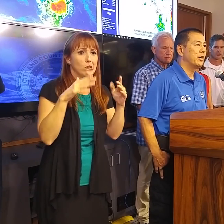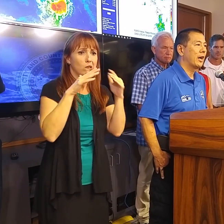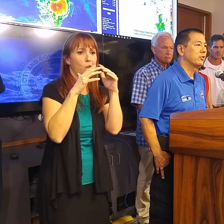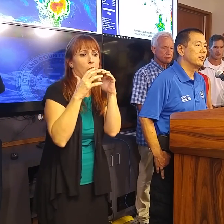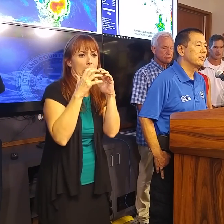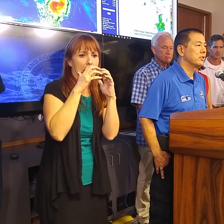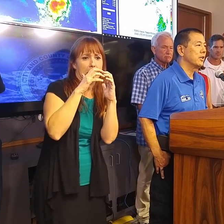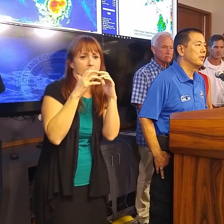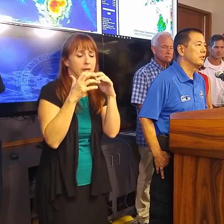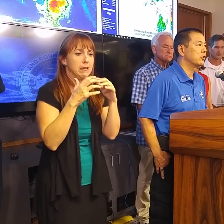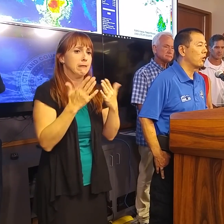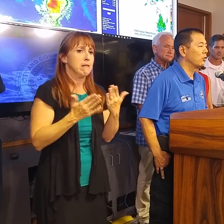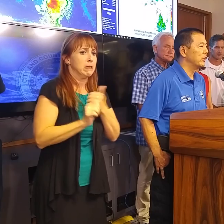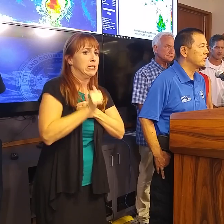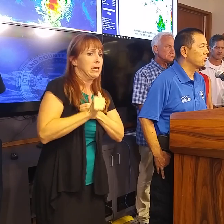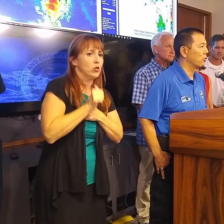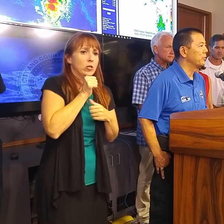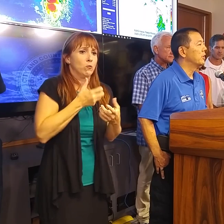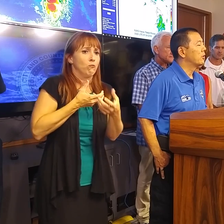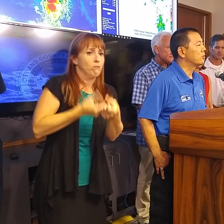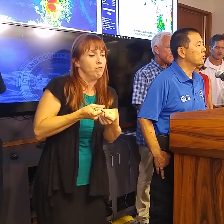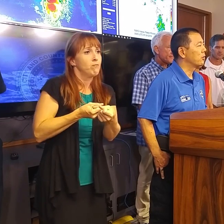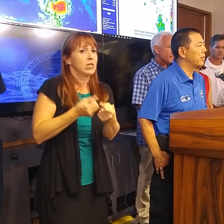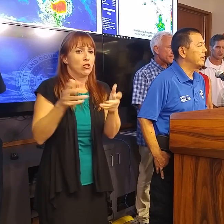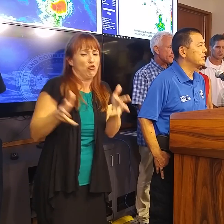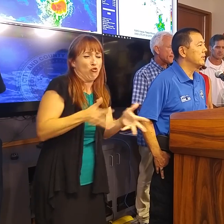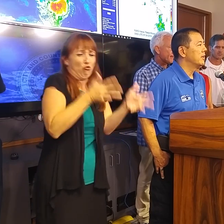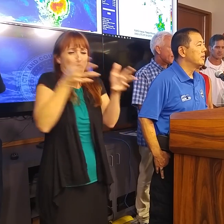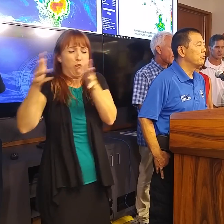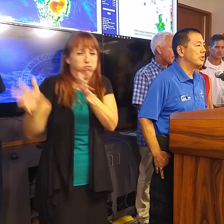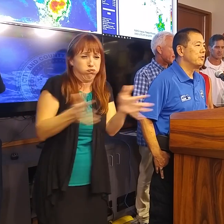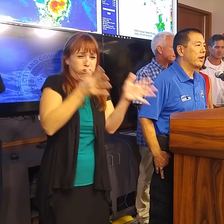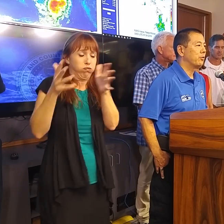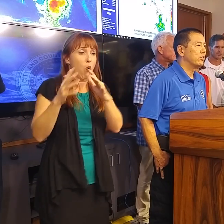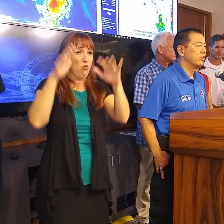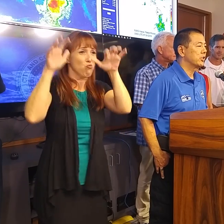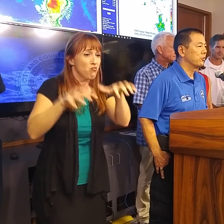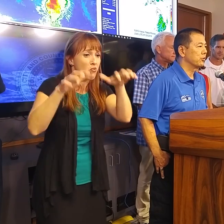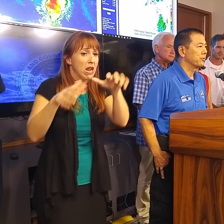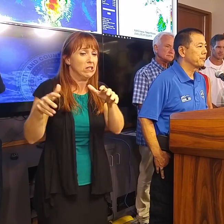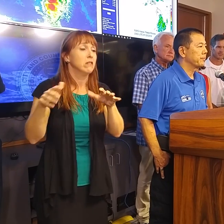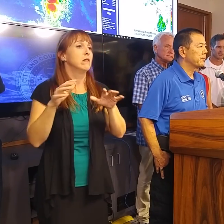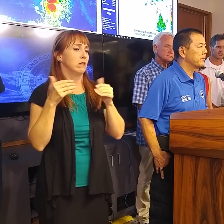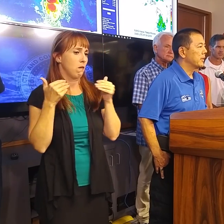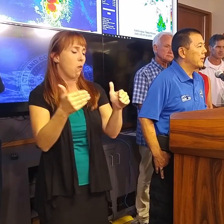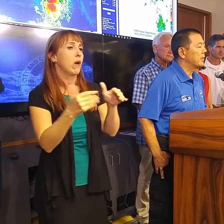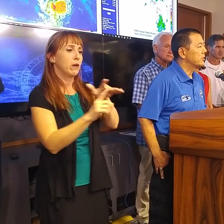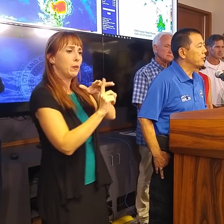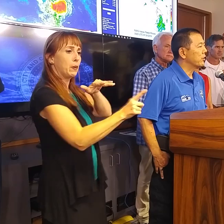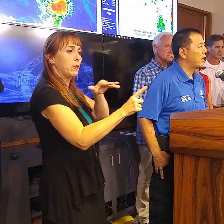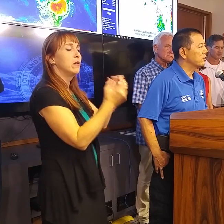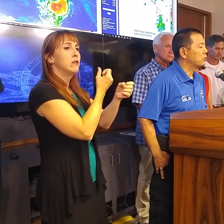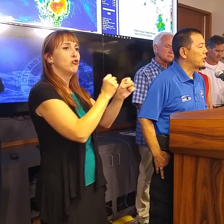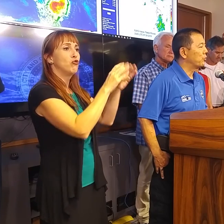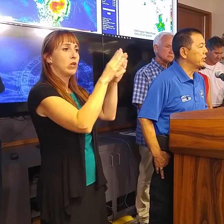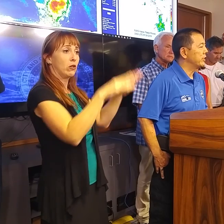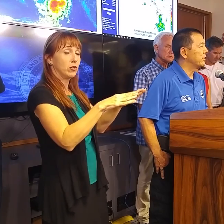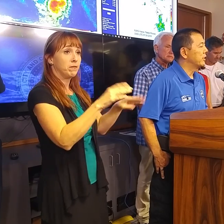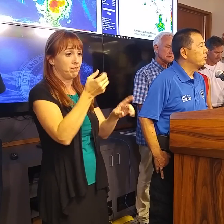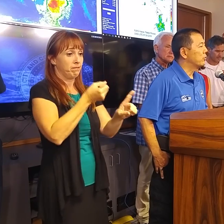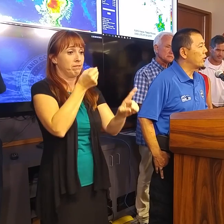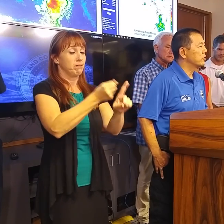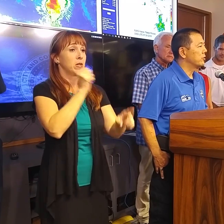might be hazardous in a strong windstorm or strong rains, then please evacuate to the shelter. At 7 o'clock tomorrow